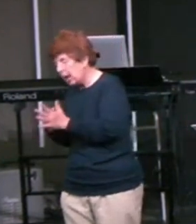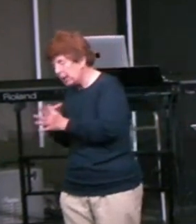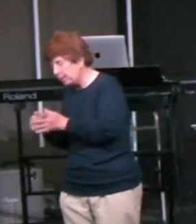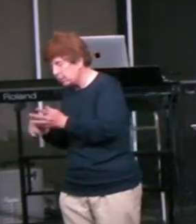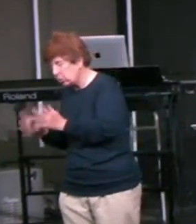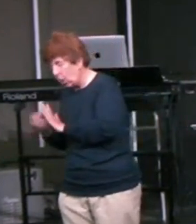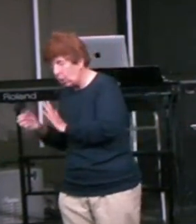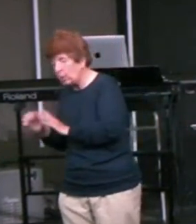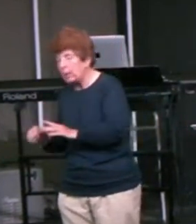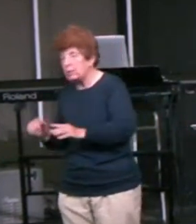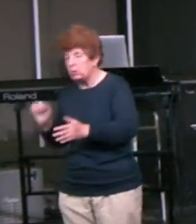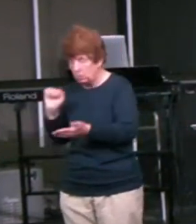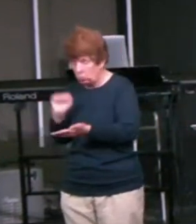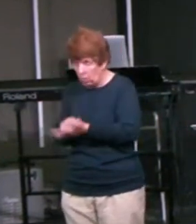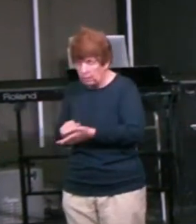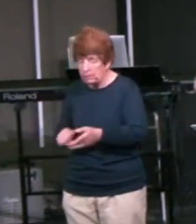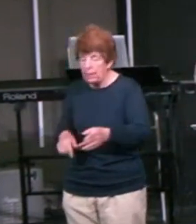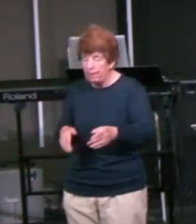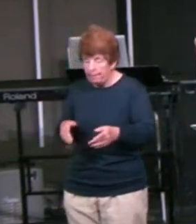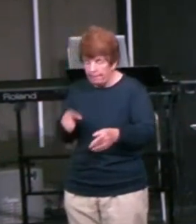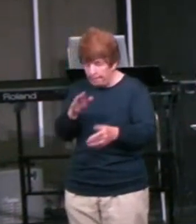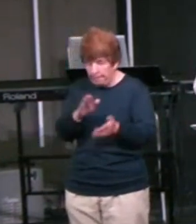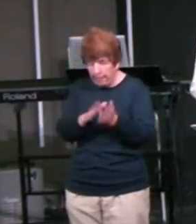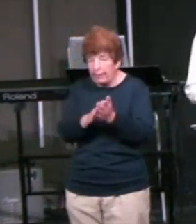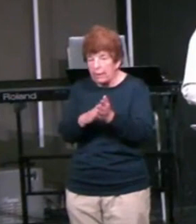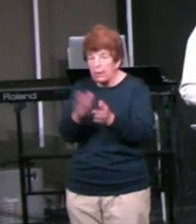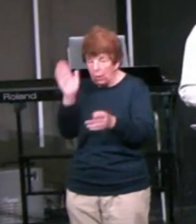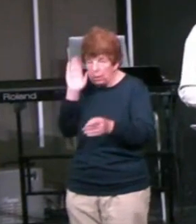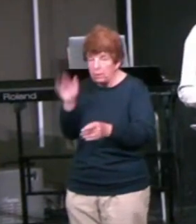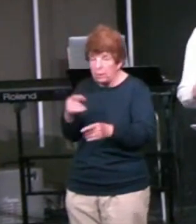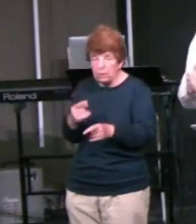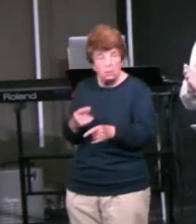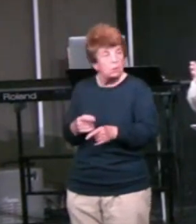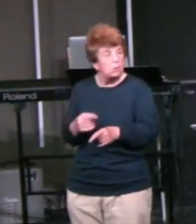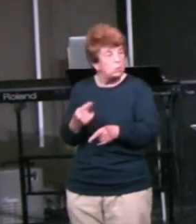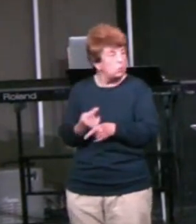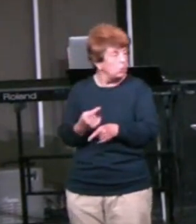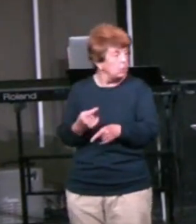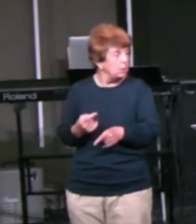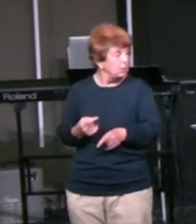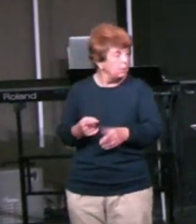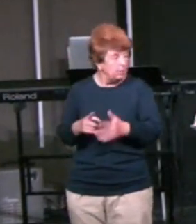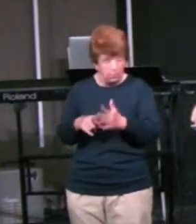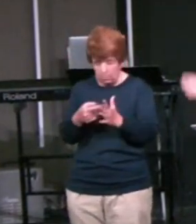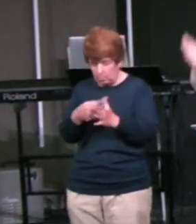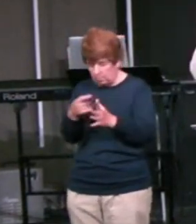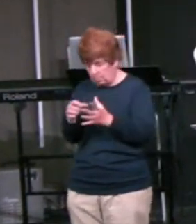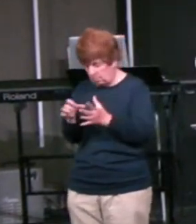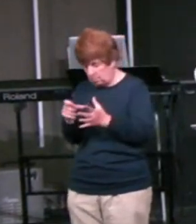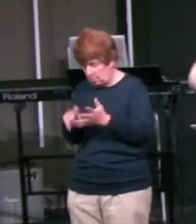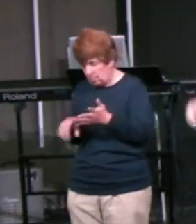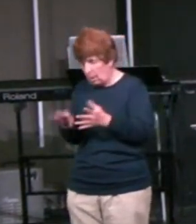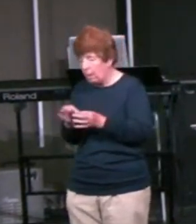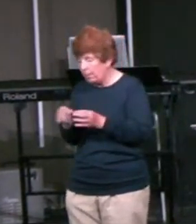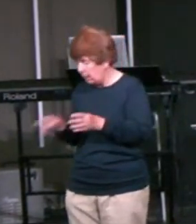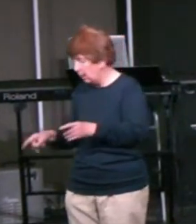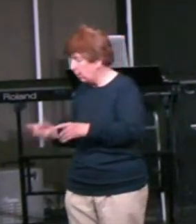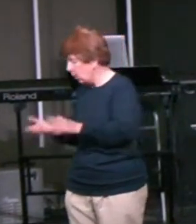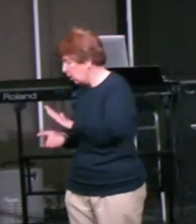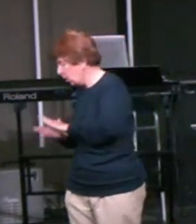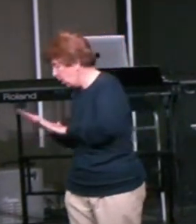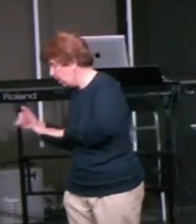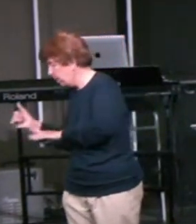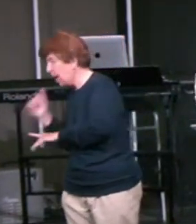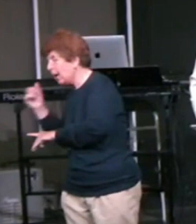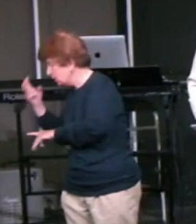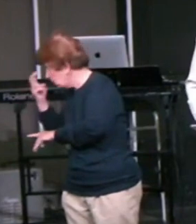Jacob. And Mum got word of this and spoke to Dad, and they agreed that Jacob should go back to the old homeland and find